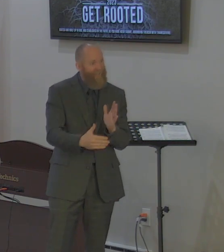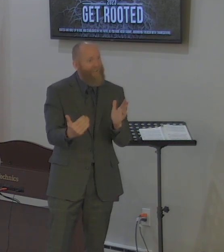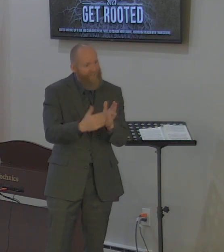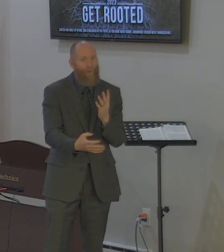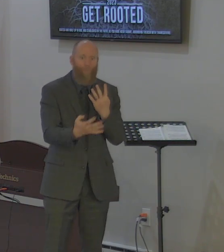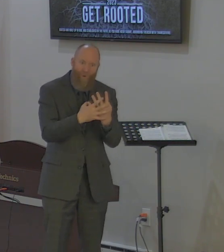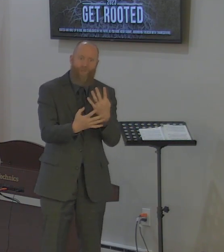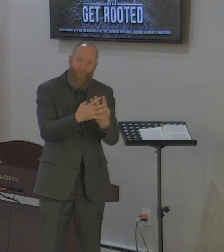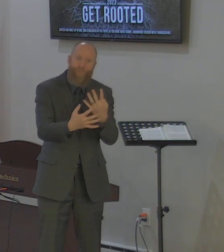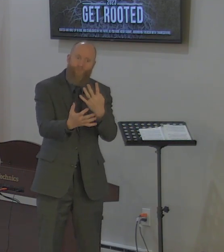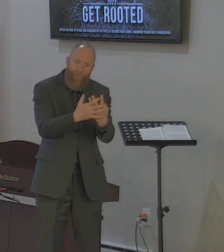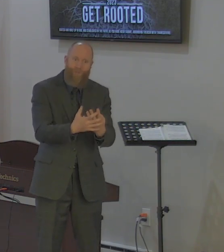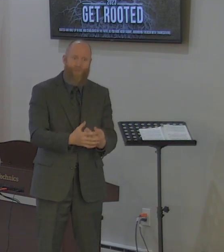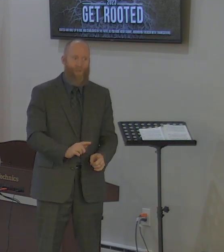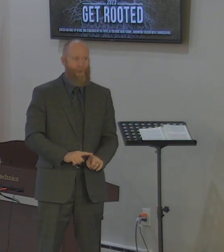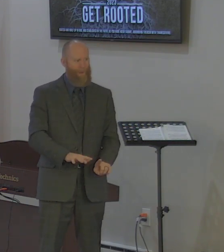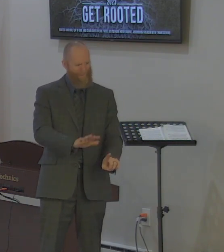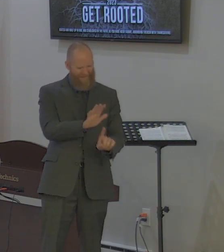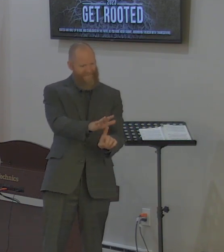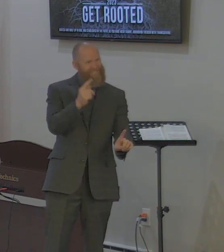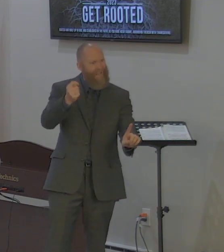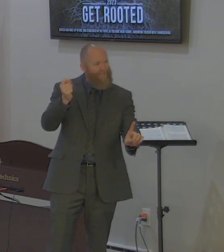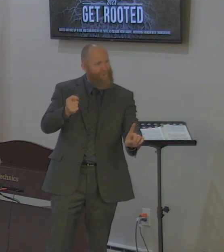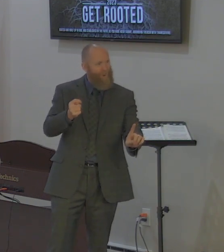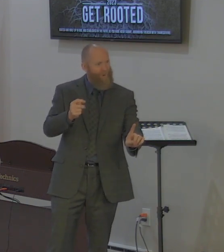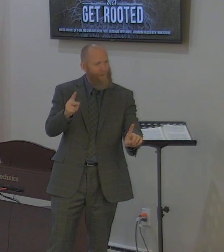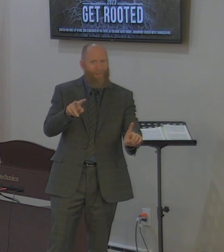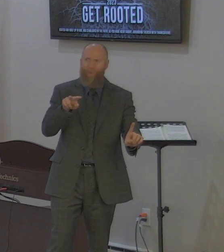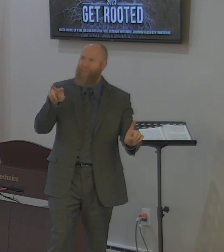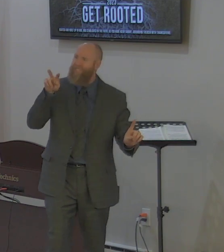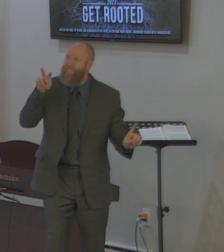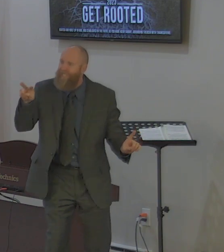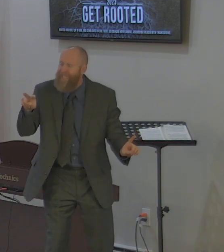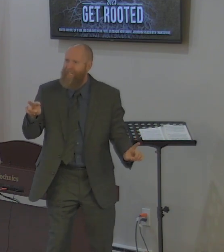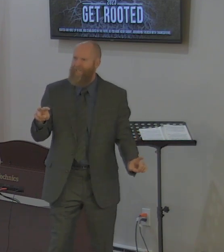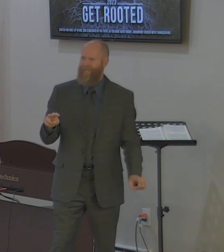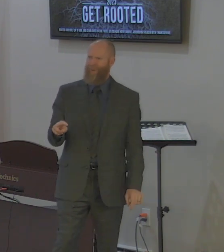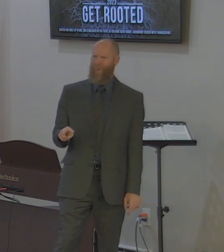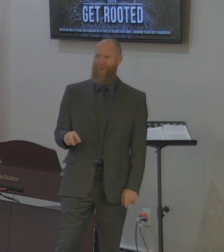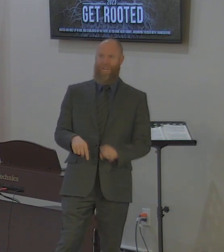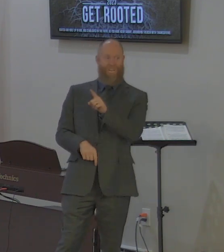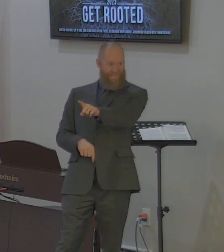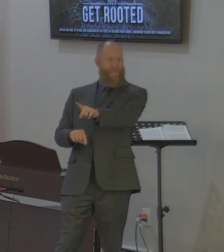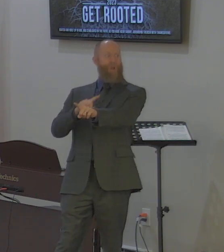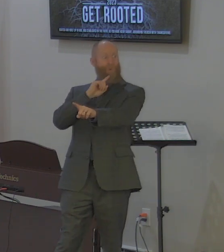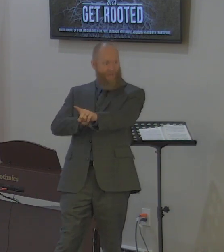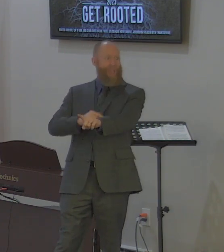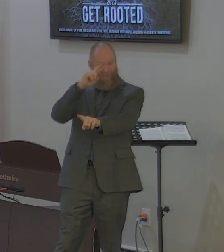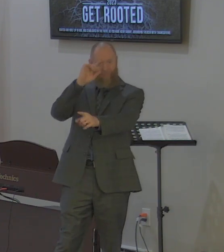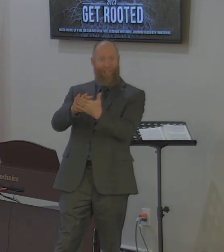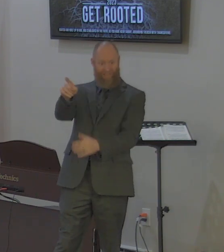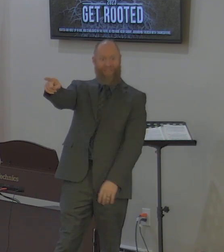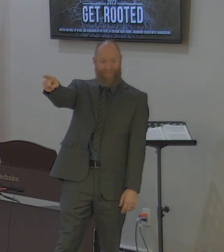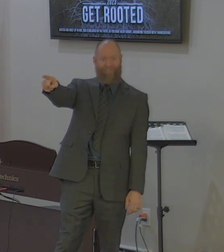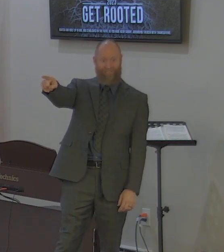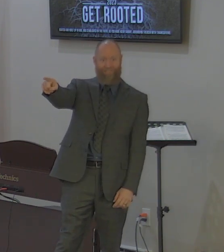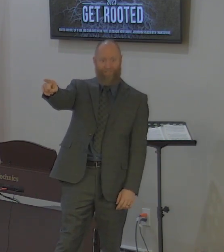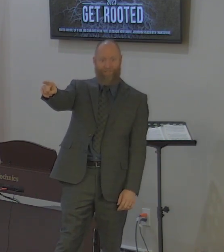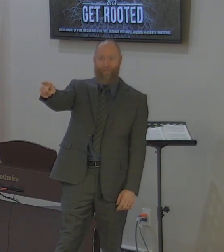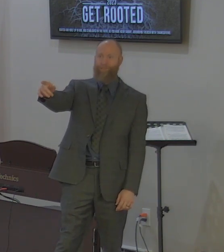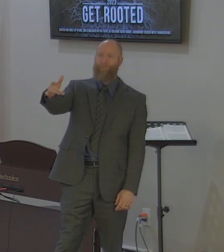What a testimony that is to the lost. What a testimony that is to family and loved ones of